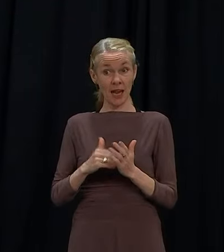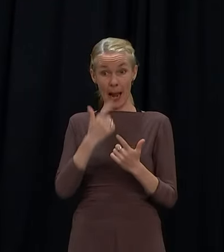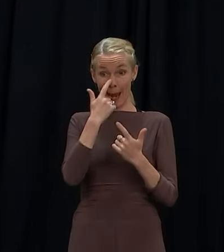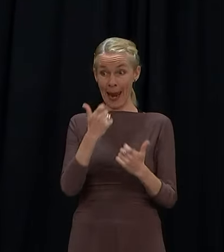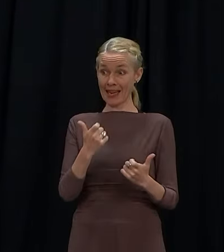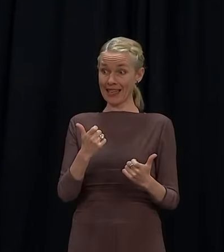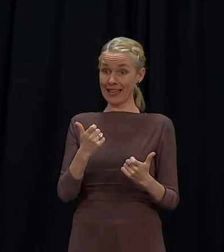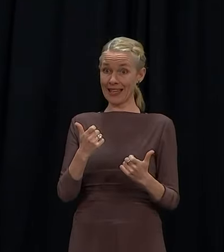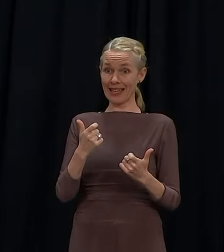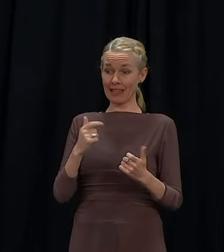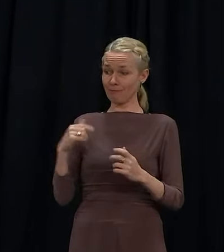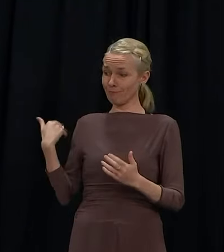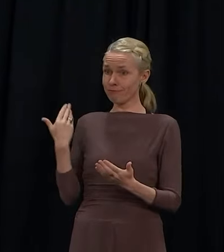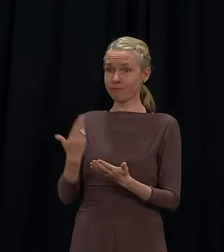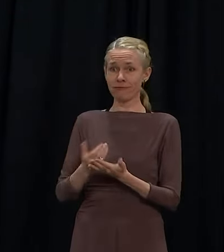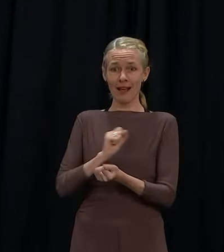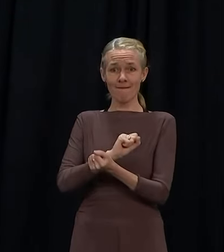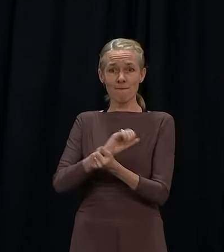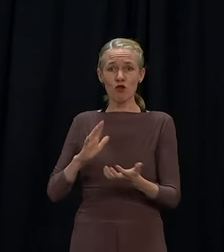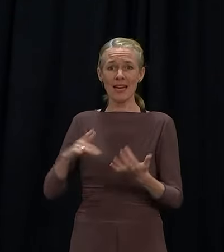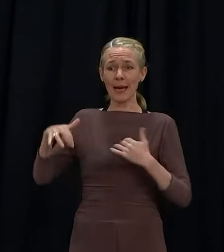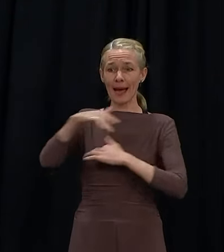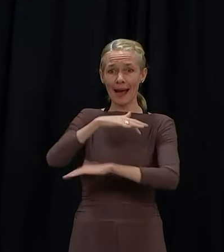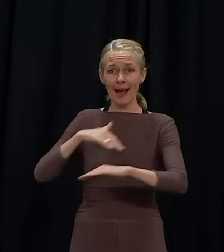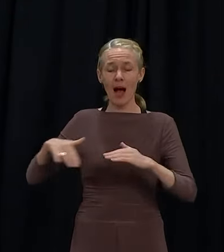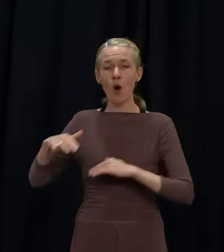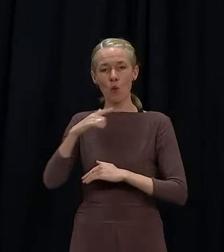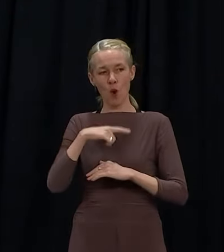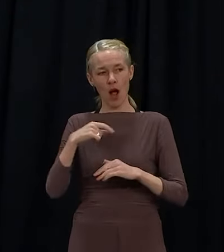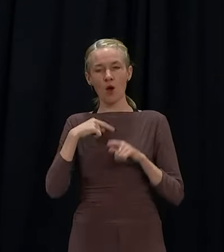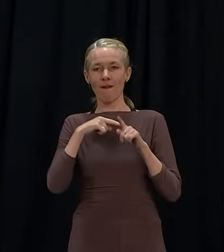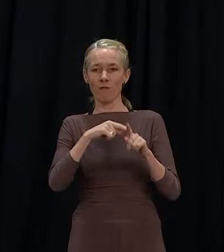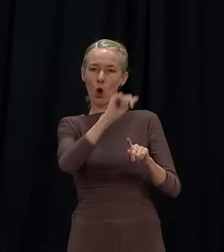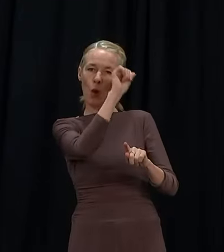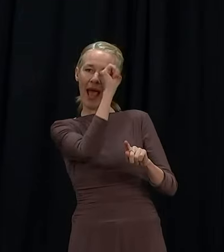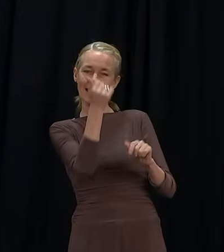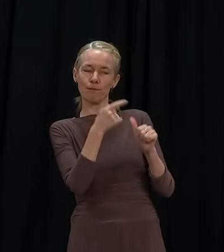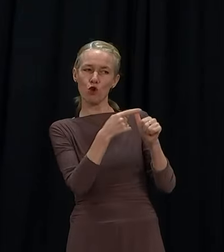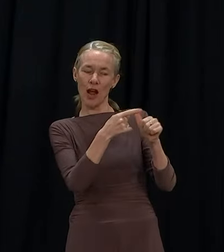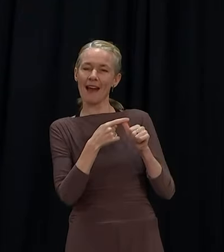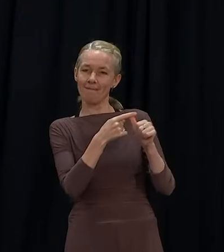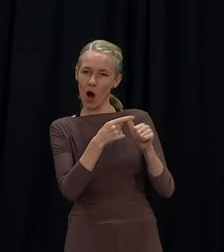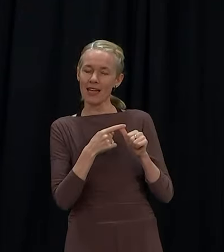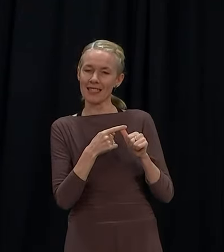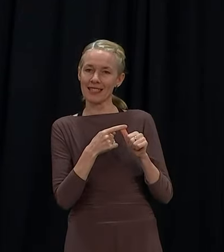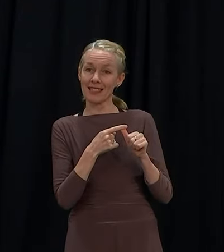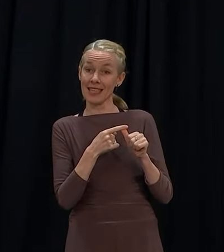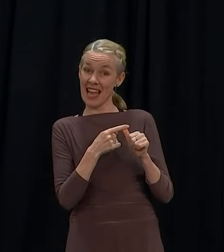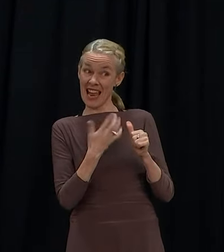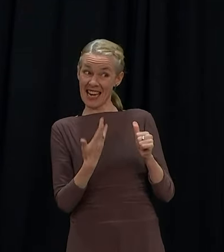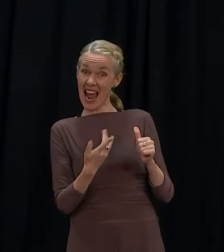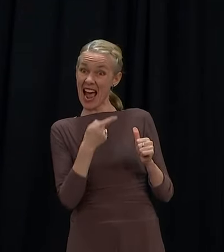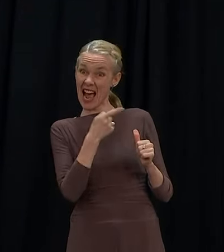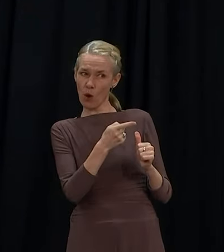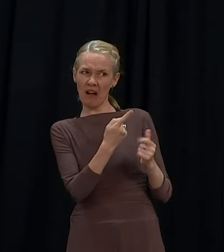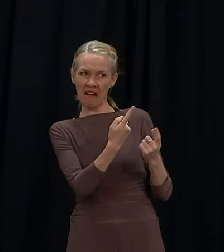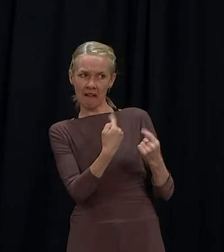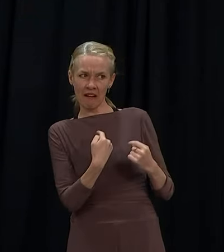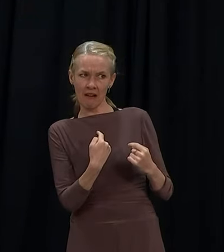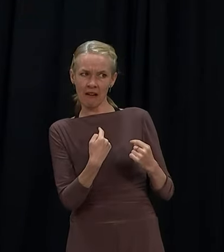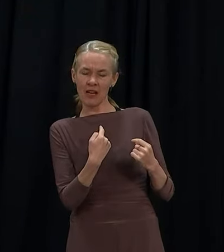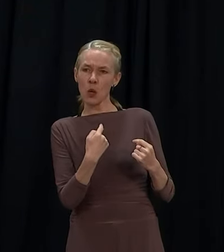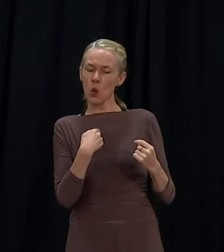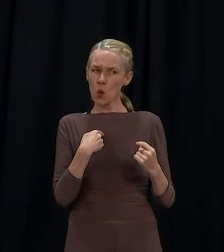adapt. Right now, the experts are telling us to take on Delta differently, but they've also told us to stick with the